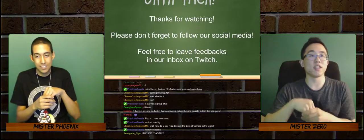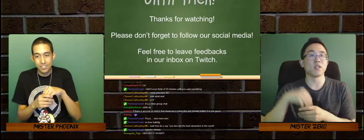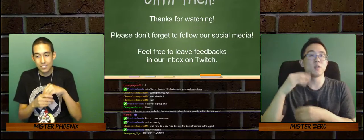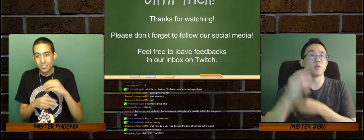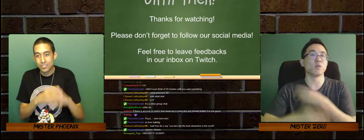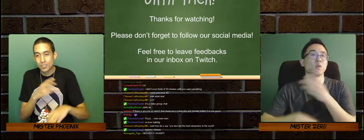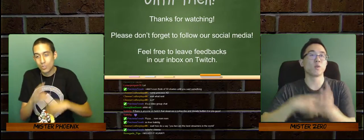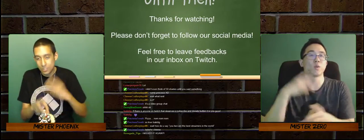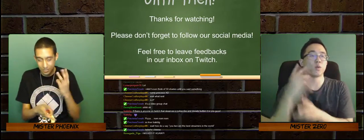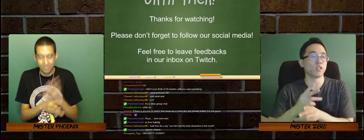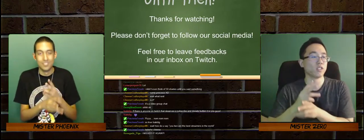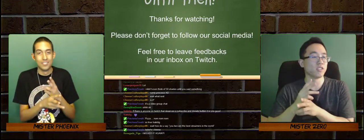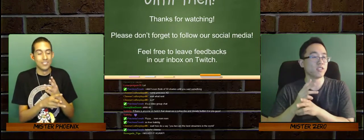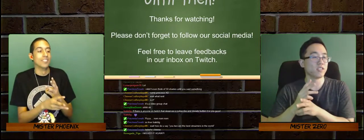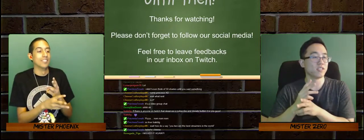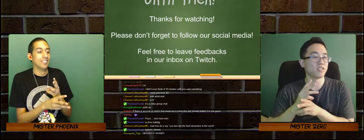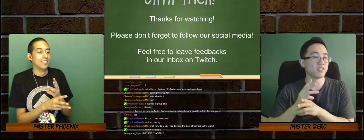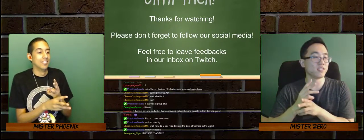in the world.